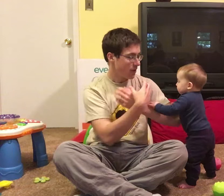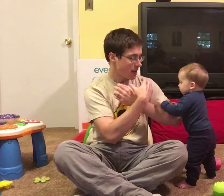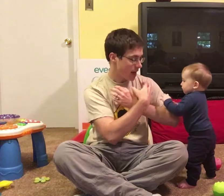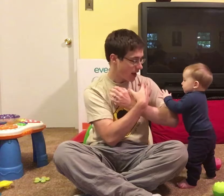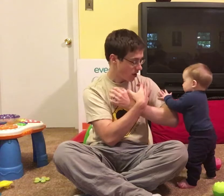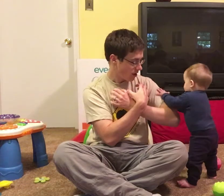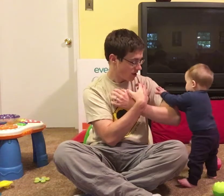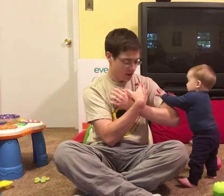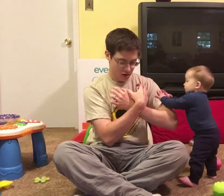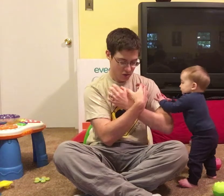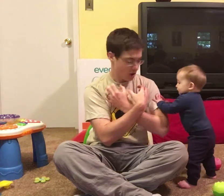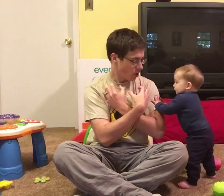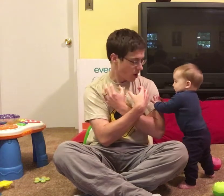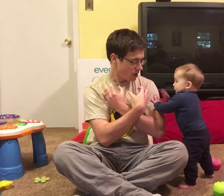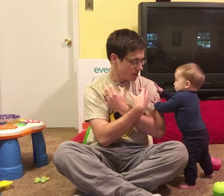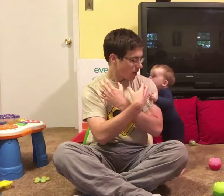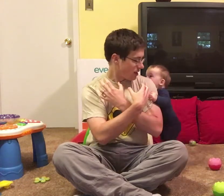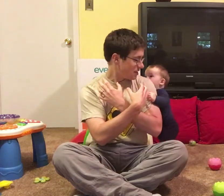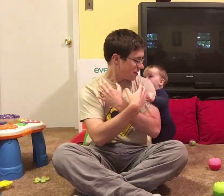got tiger with the claws.